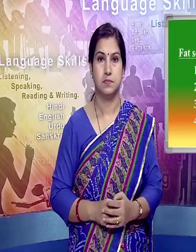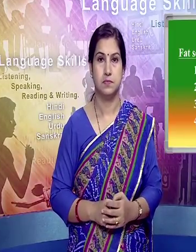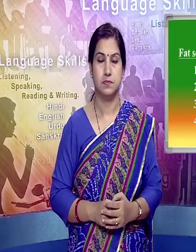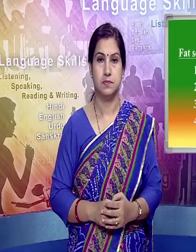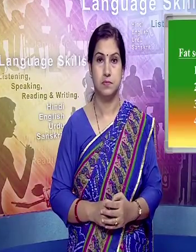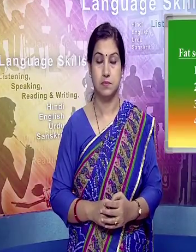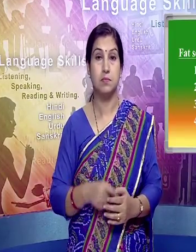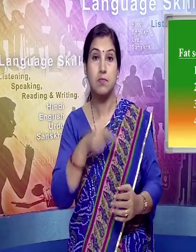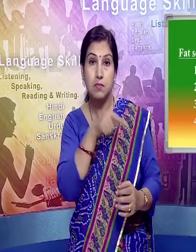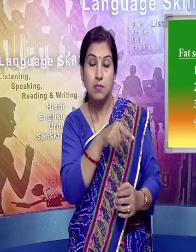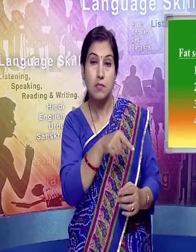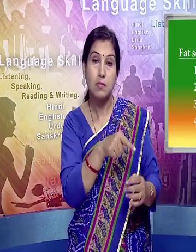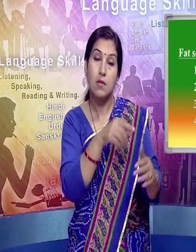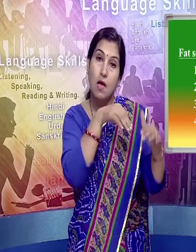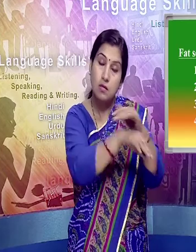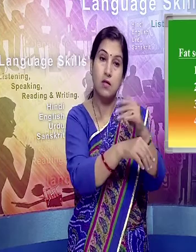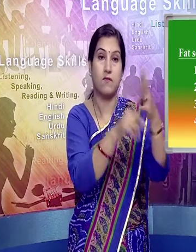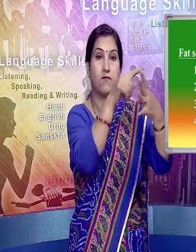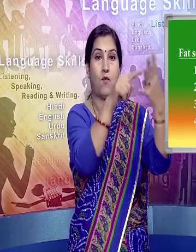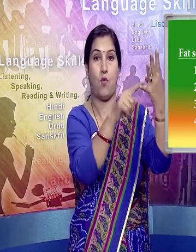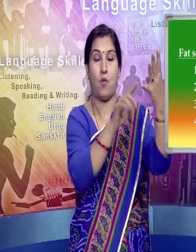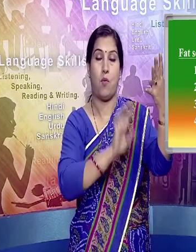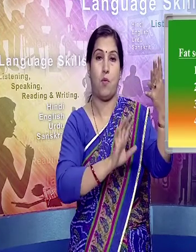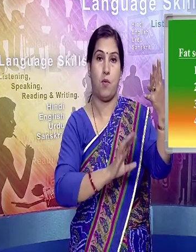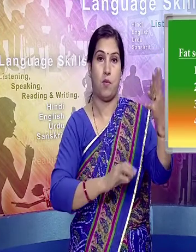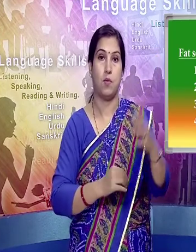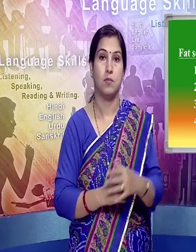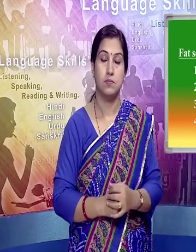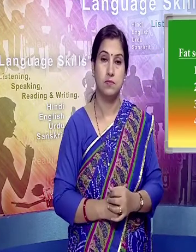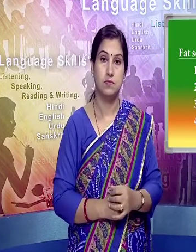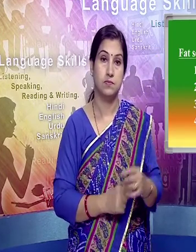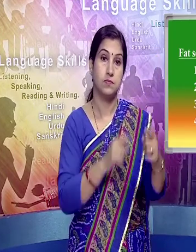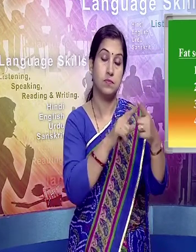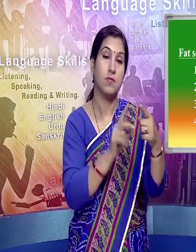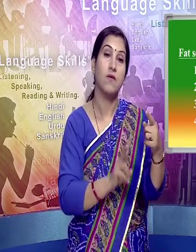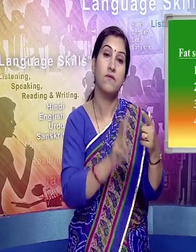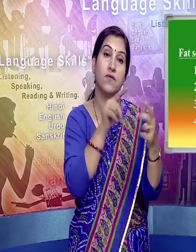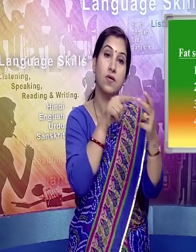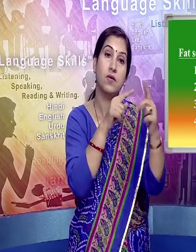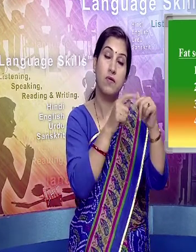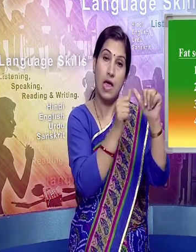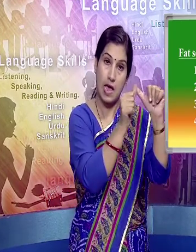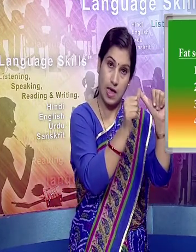these are of four types: vitamin A, vitamin